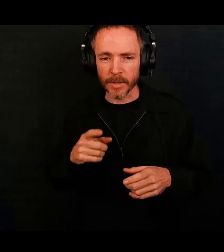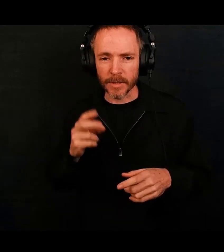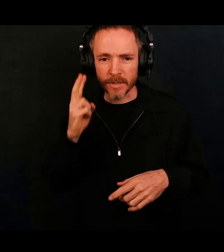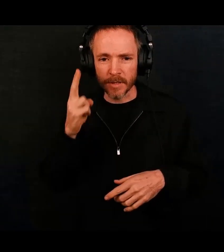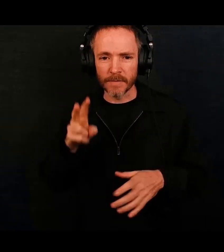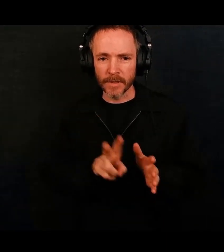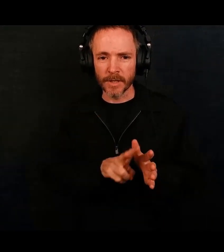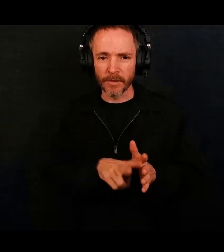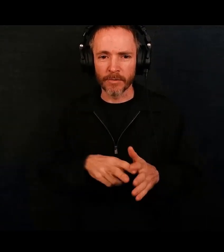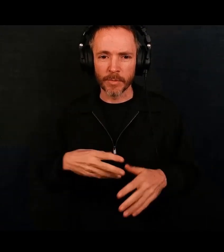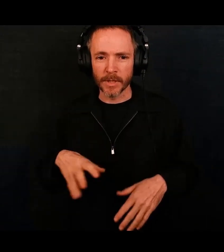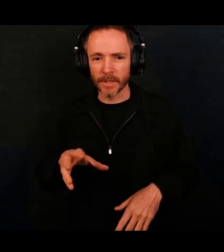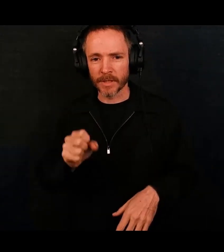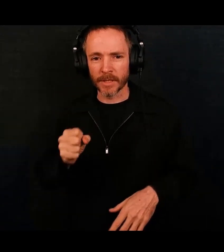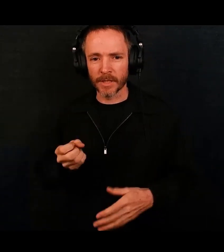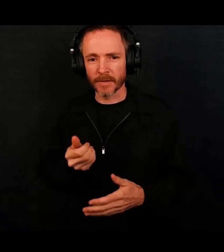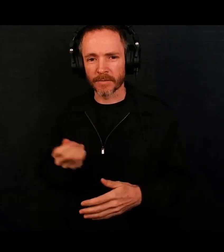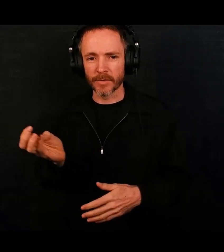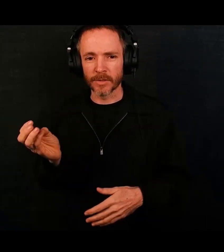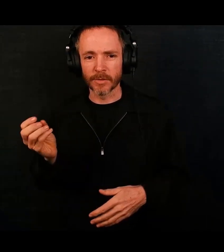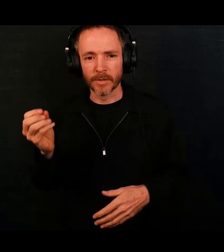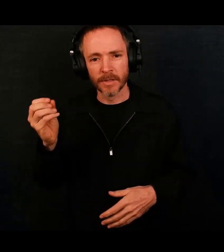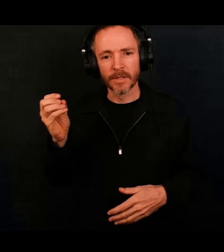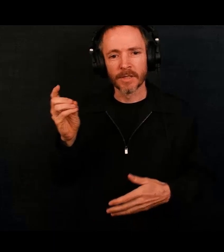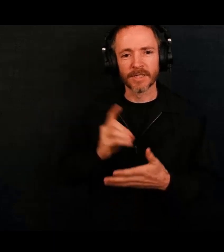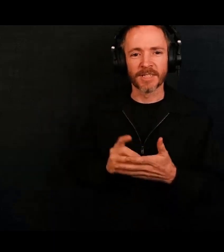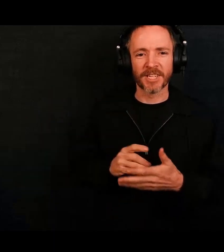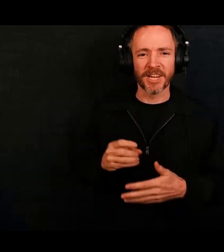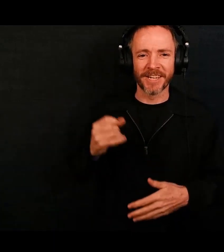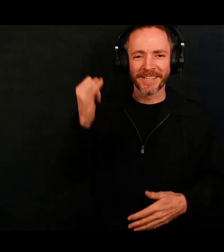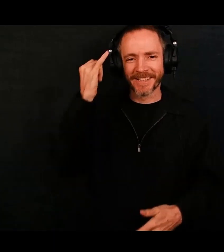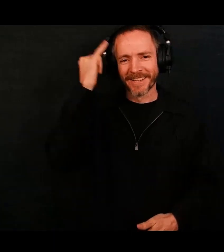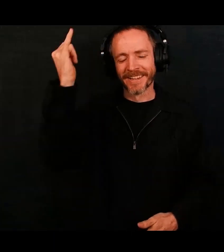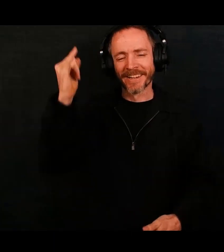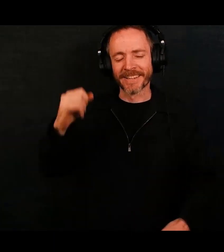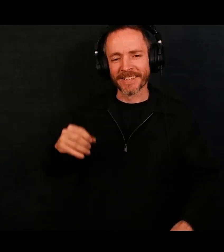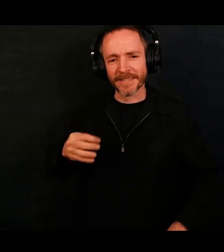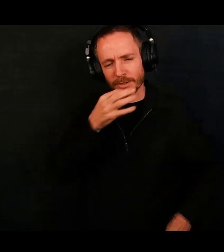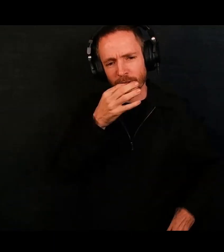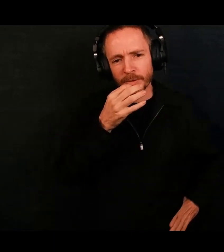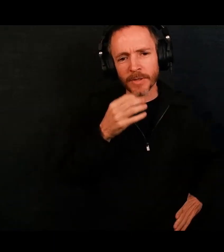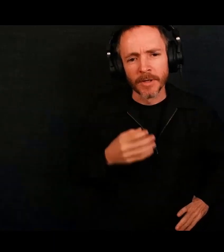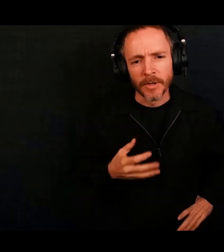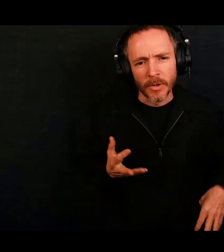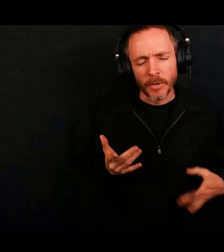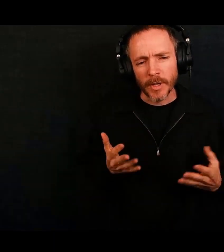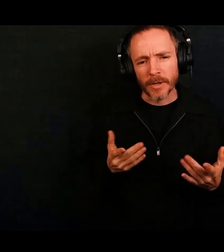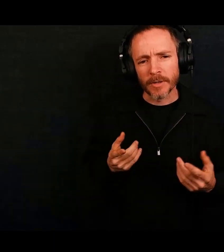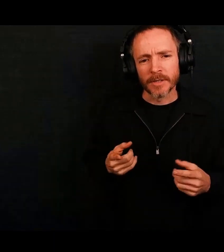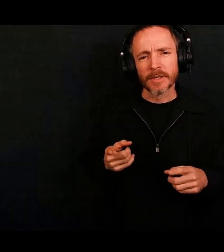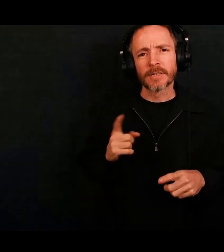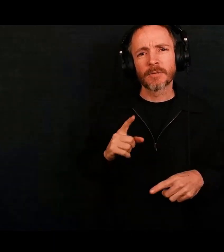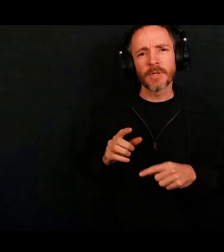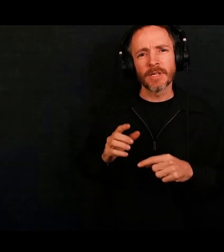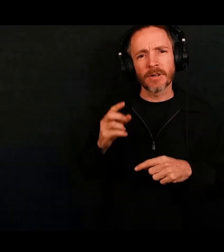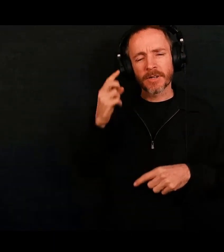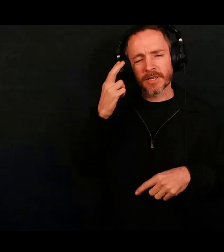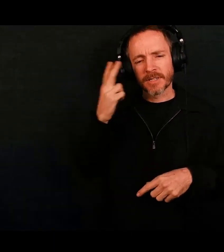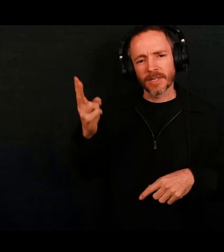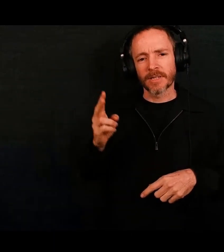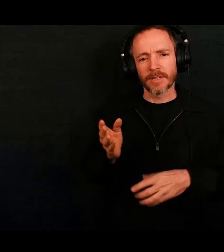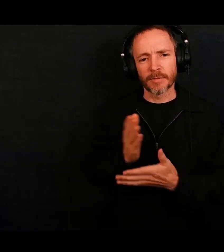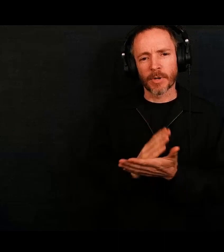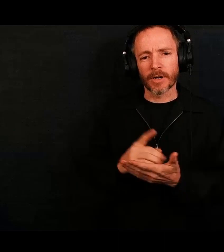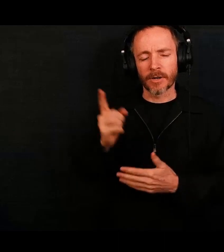think we're gonna see video of me getting a few design ideas soon. Wait, did we